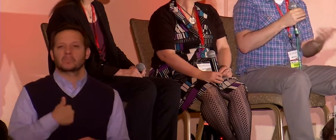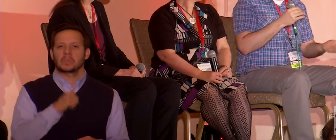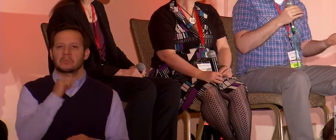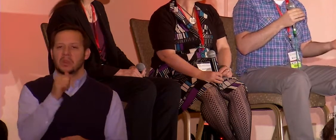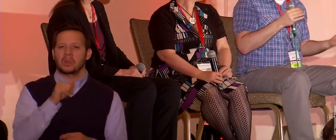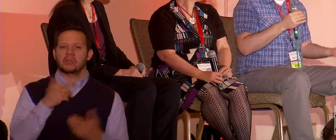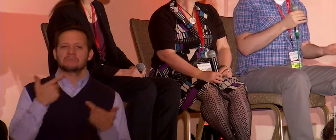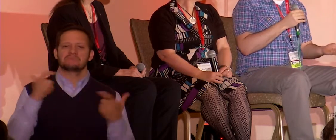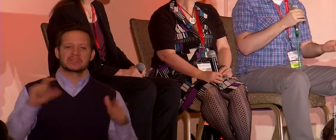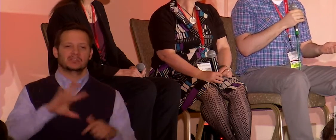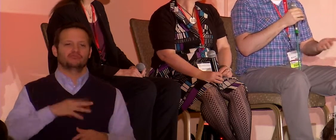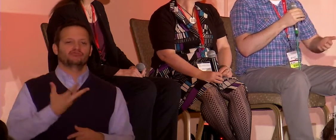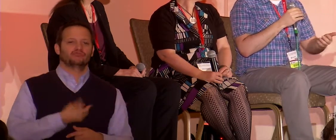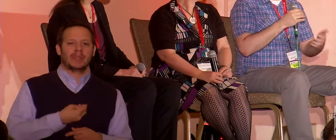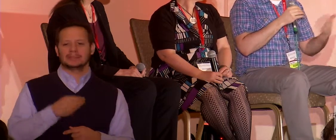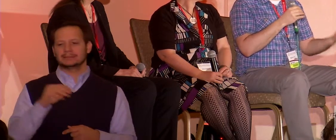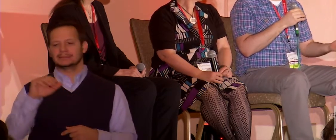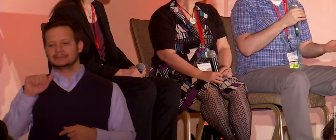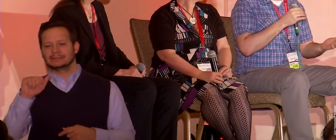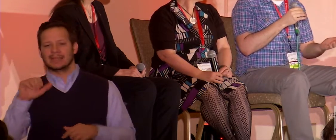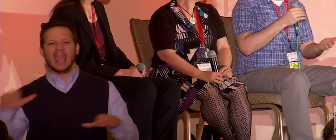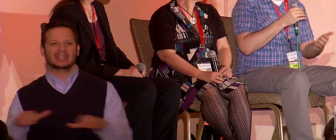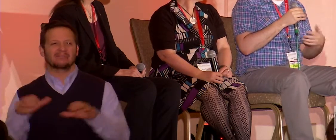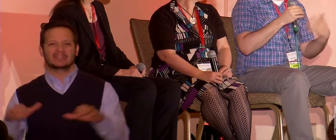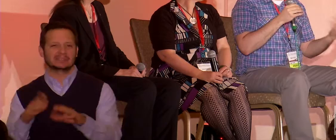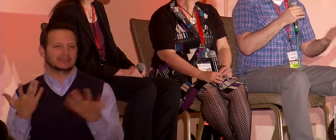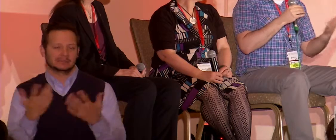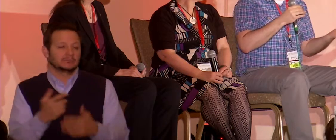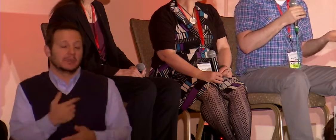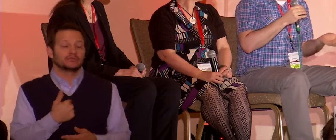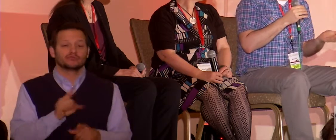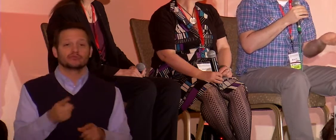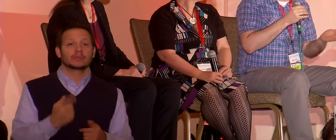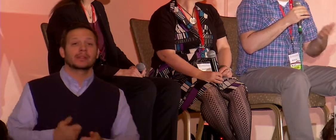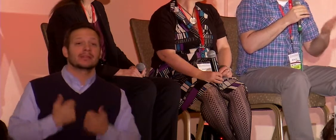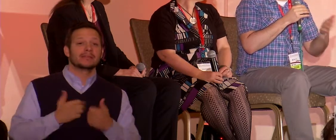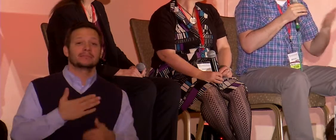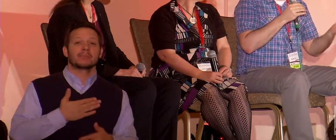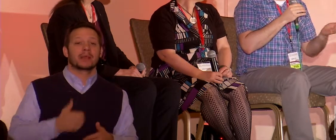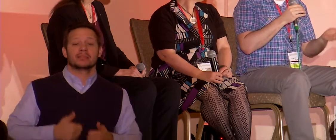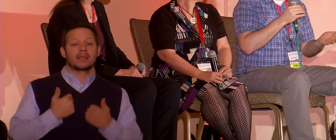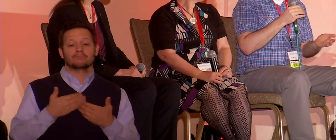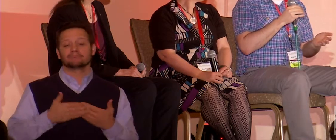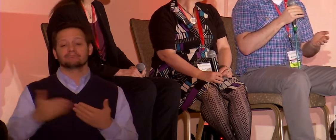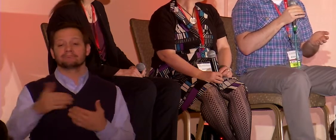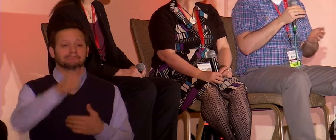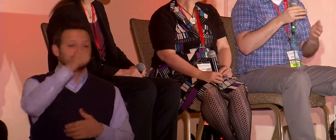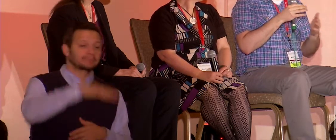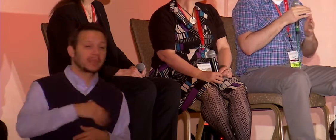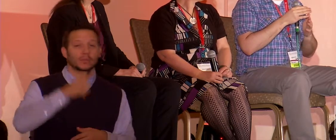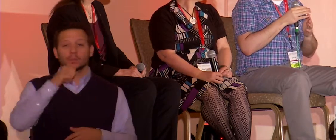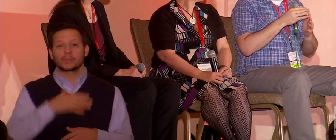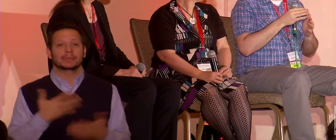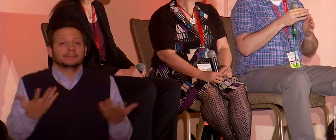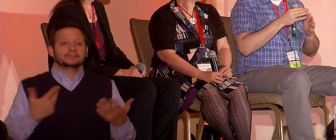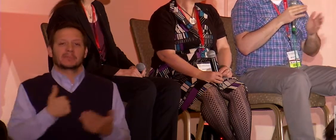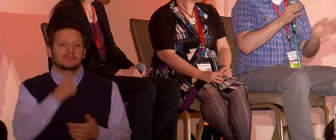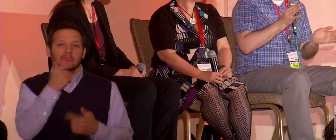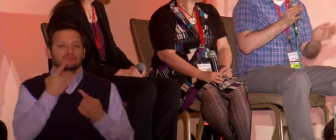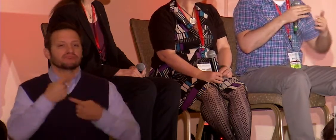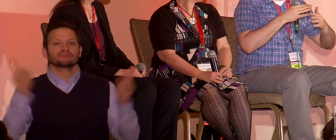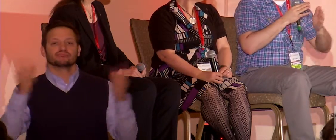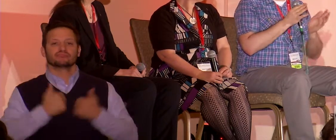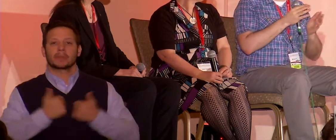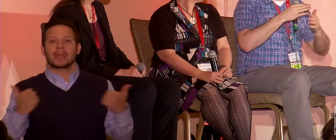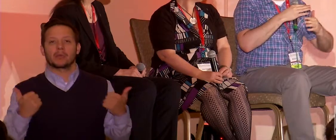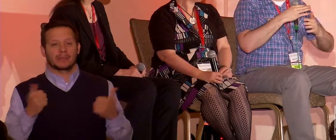life, you might just go through your life living as a trans man or trans woman, as if you're just a man or a woman, and there's nothing different, and you don't come out as much. And those